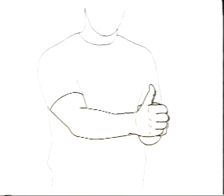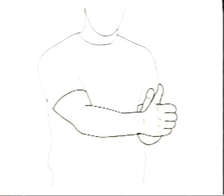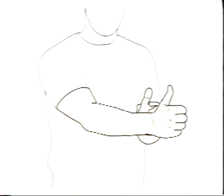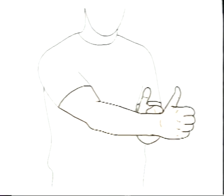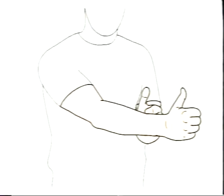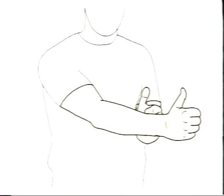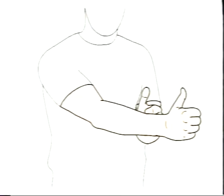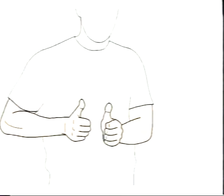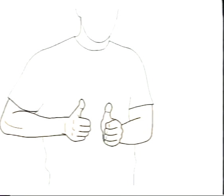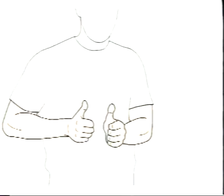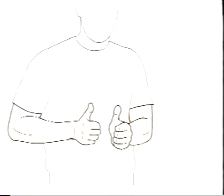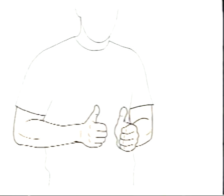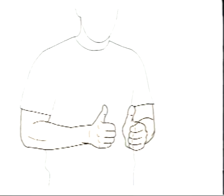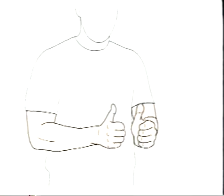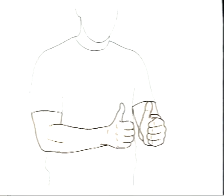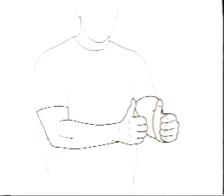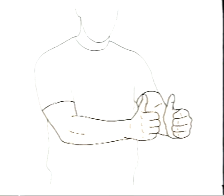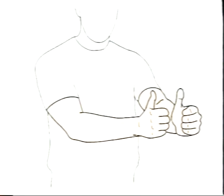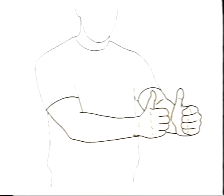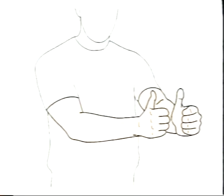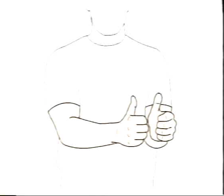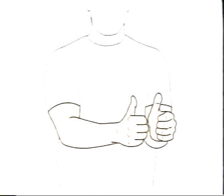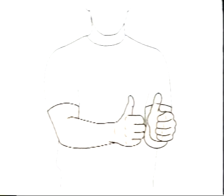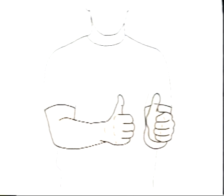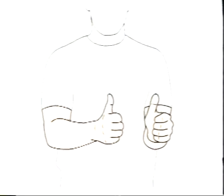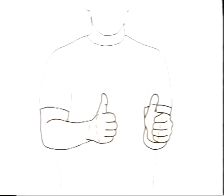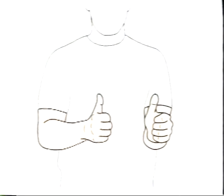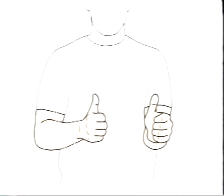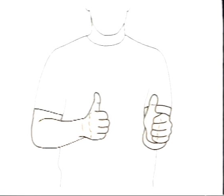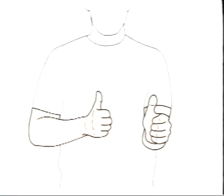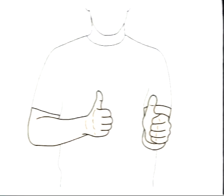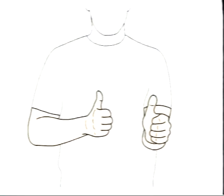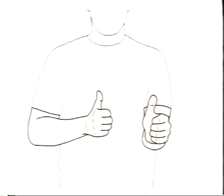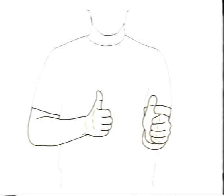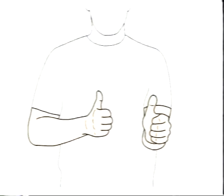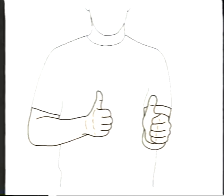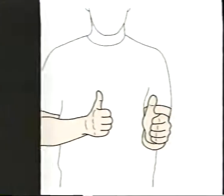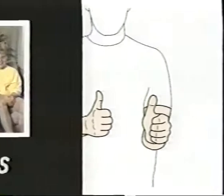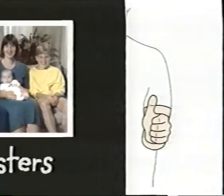Ahead, follow, behind.